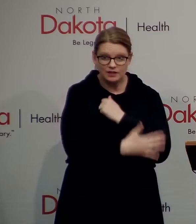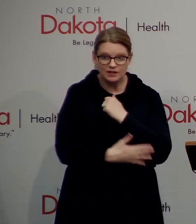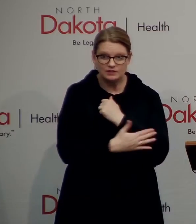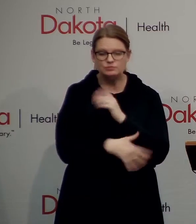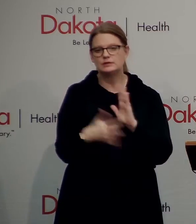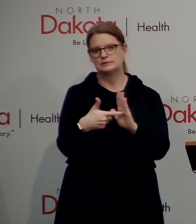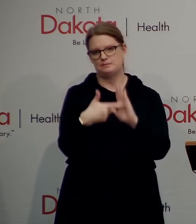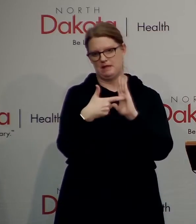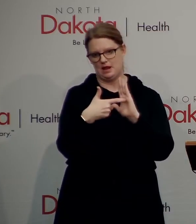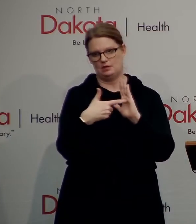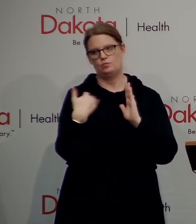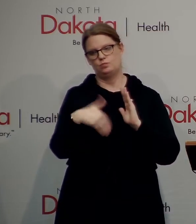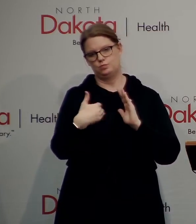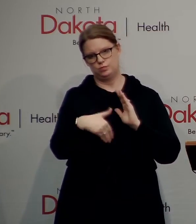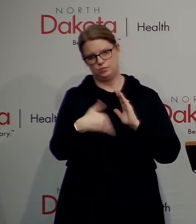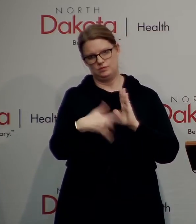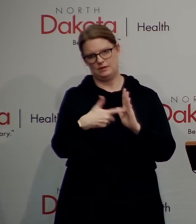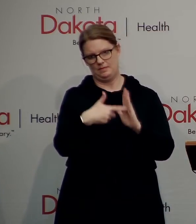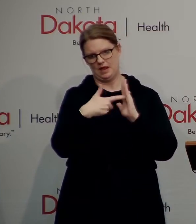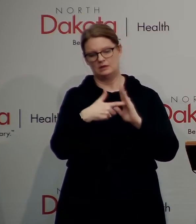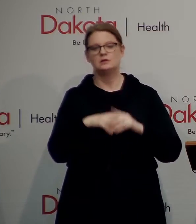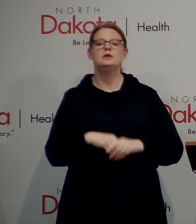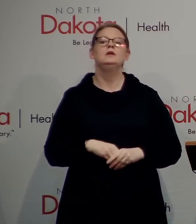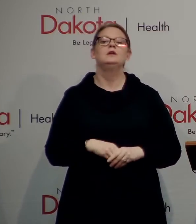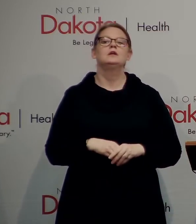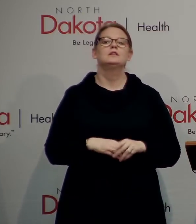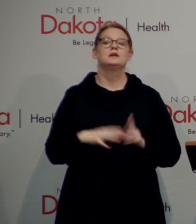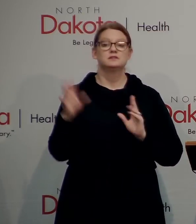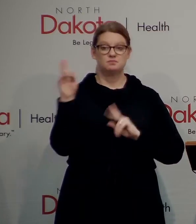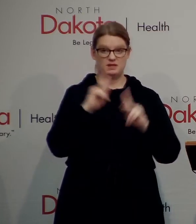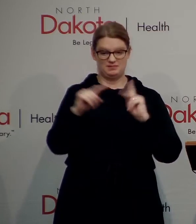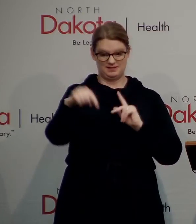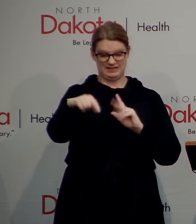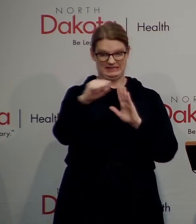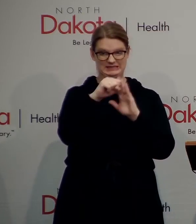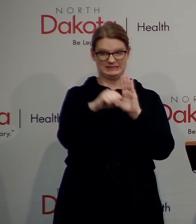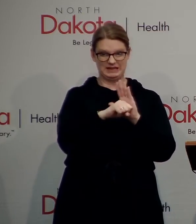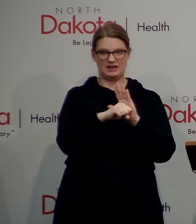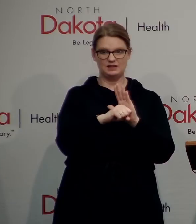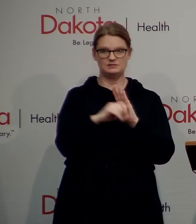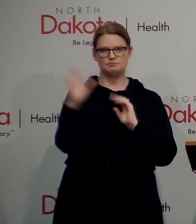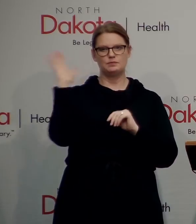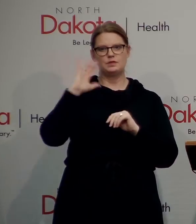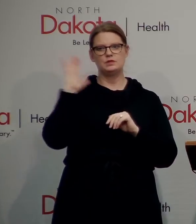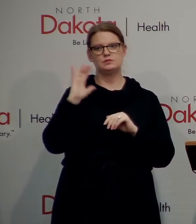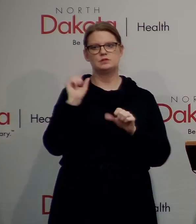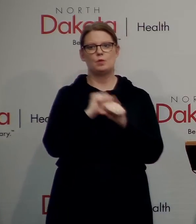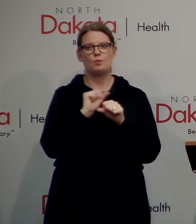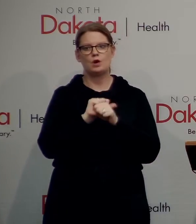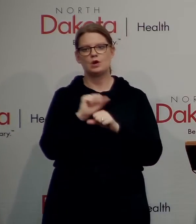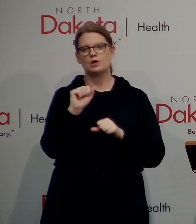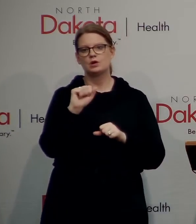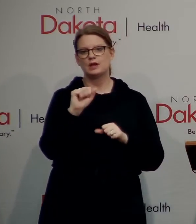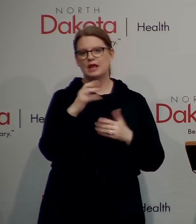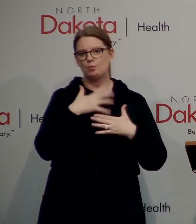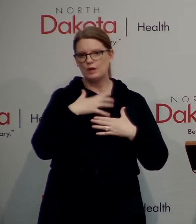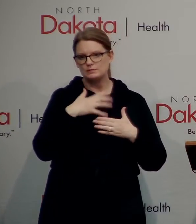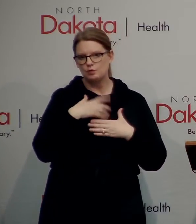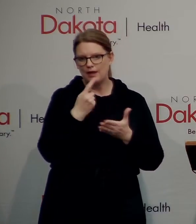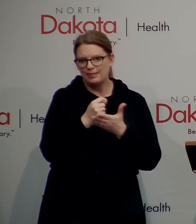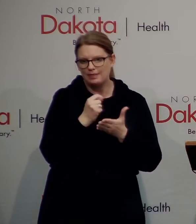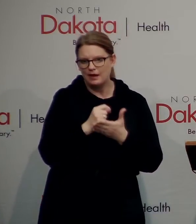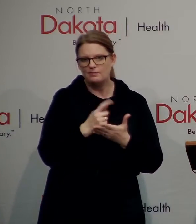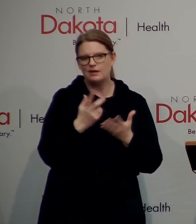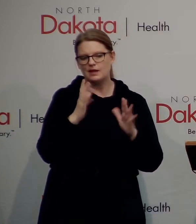we do know that there are people in our state who used to work in respiratory therapy who may have let their license lapse. They got a